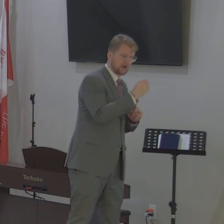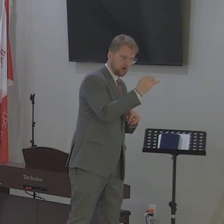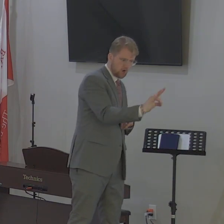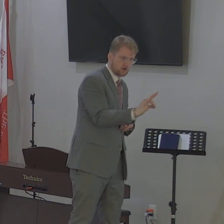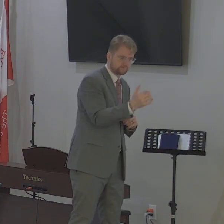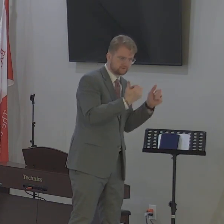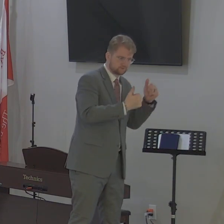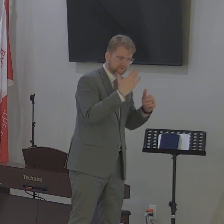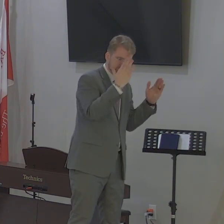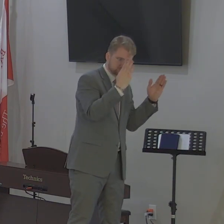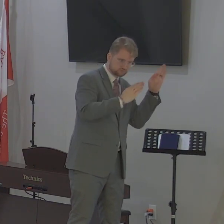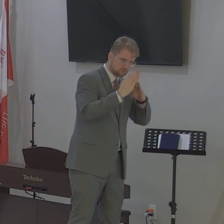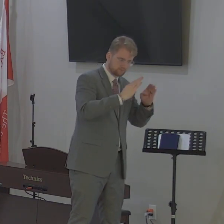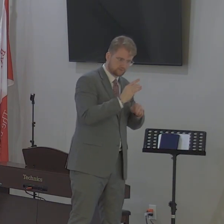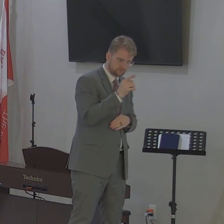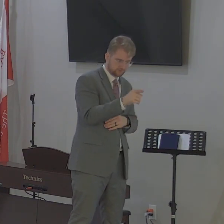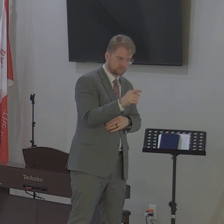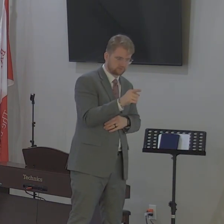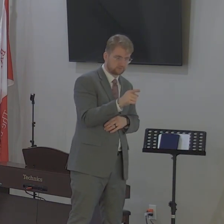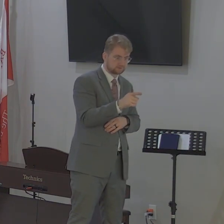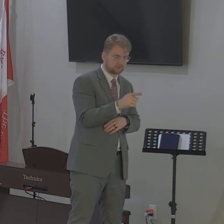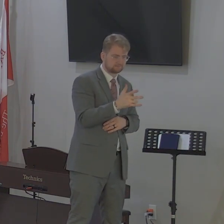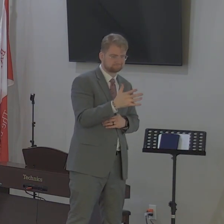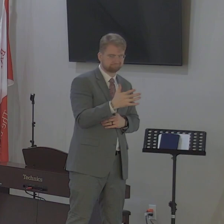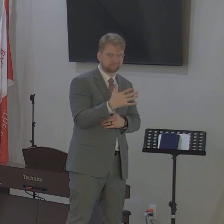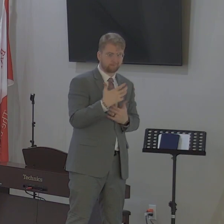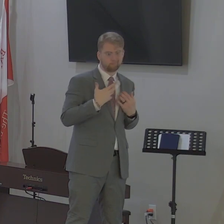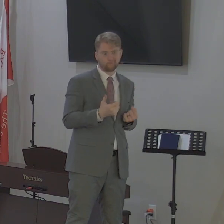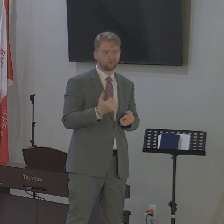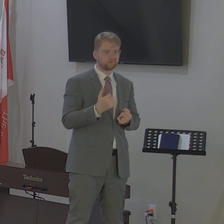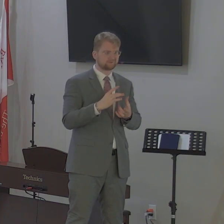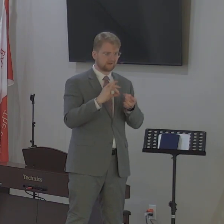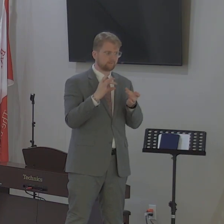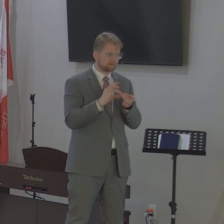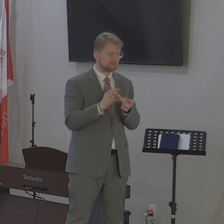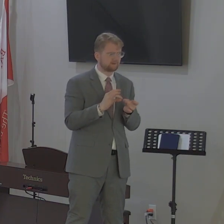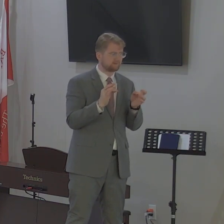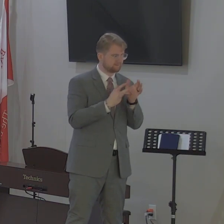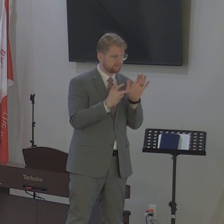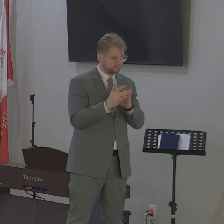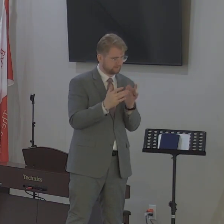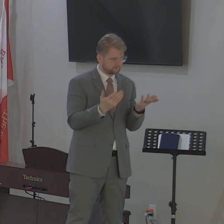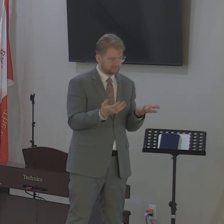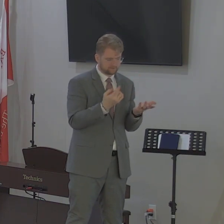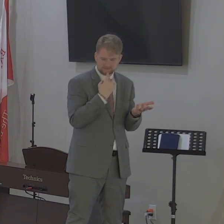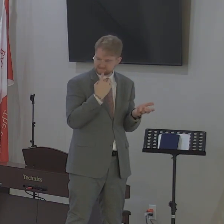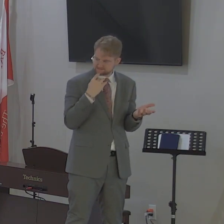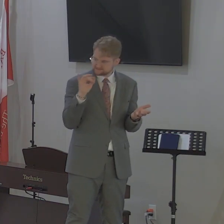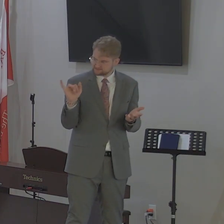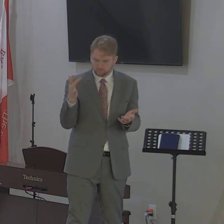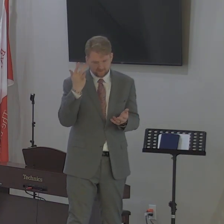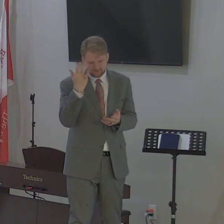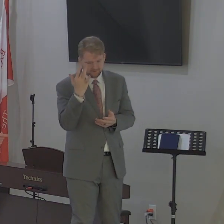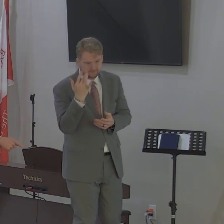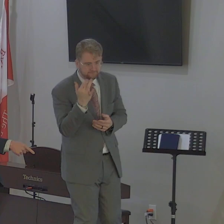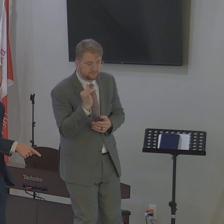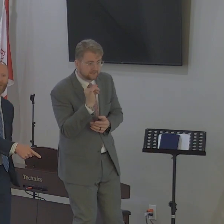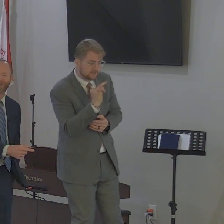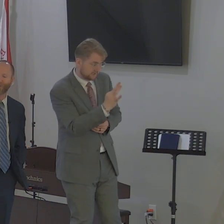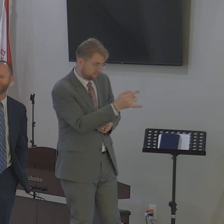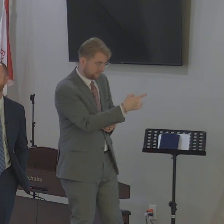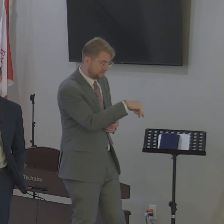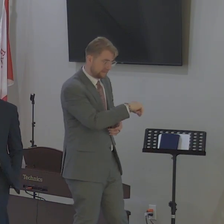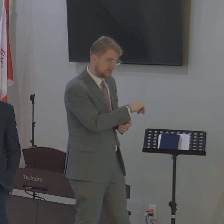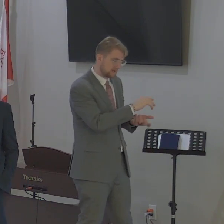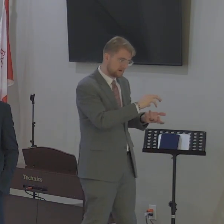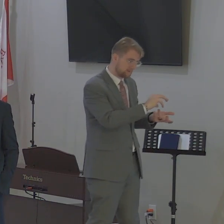you? Those are bold statements. It's the Bible. The Bible says, you know why? You know why the Bible says that? If off on salvation, you